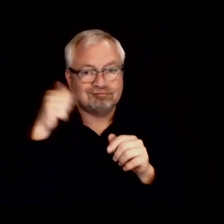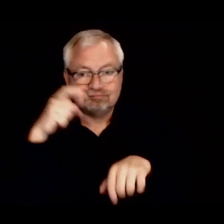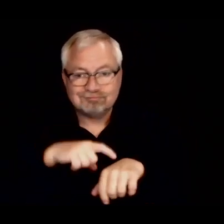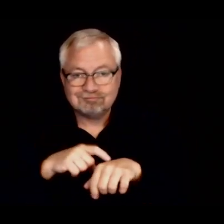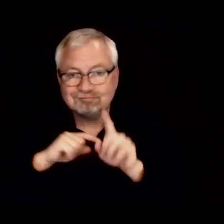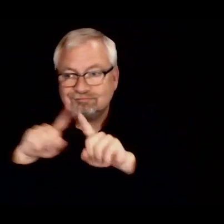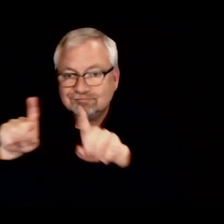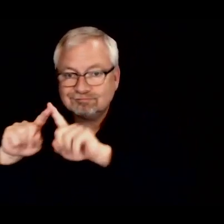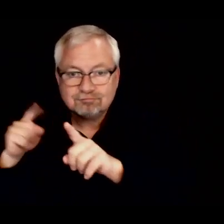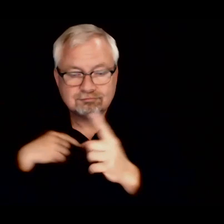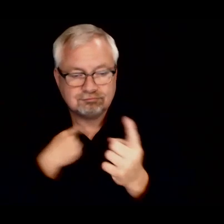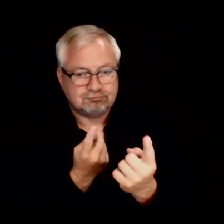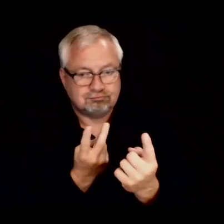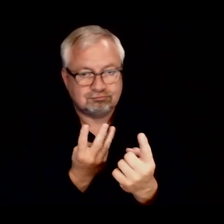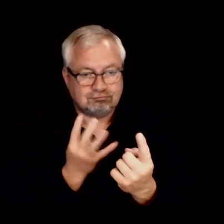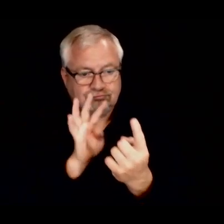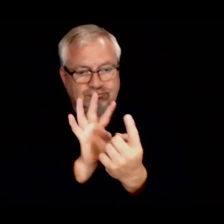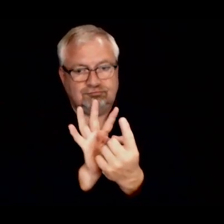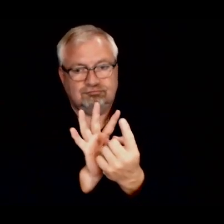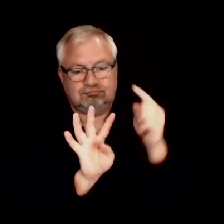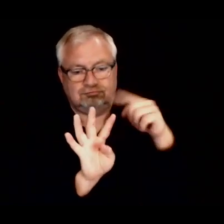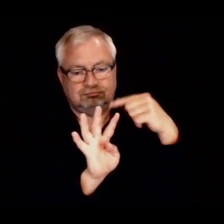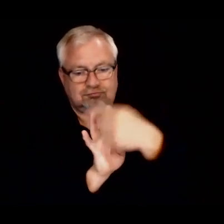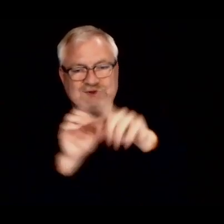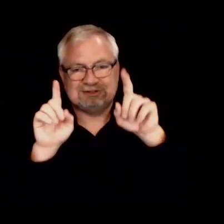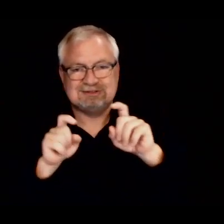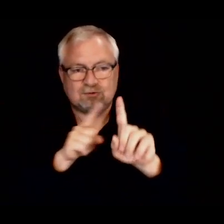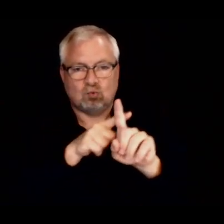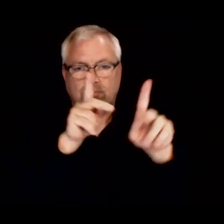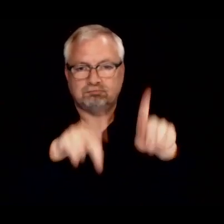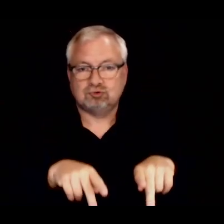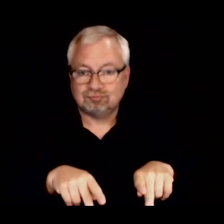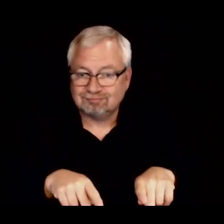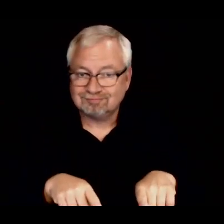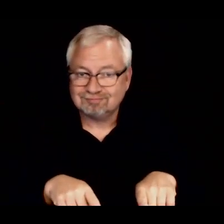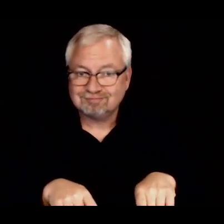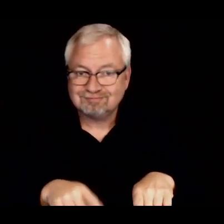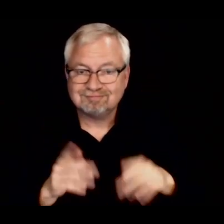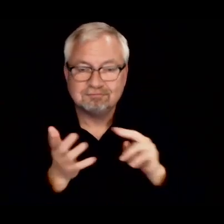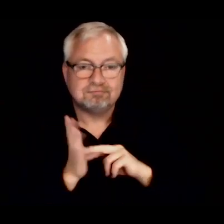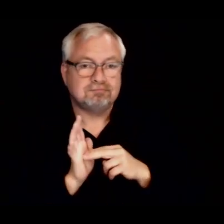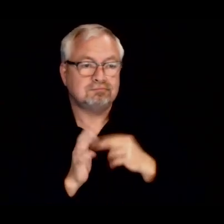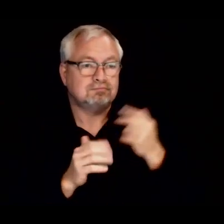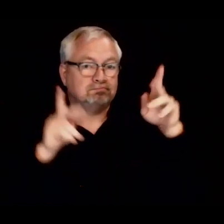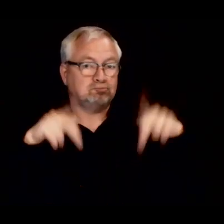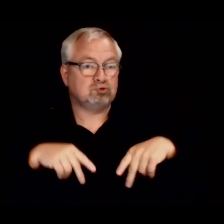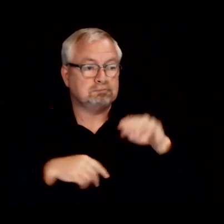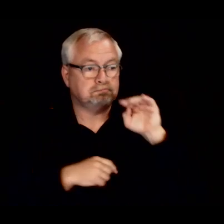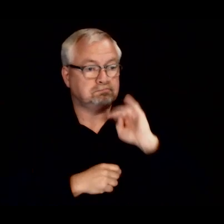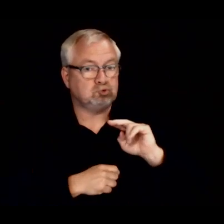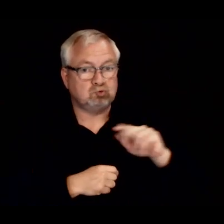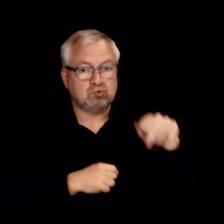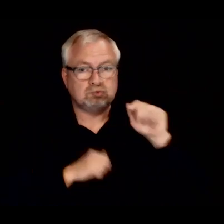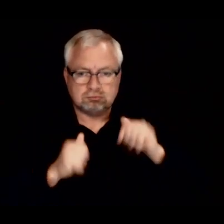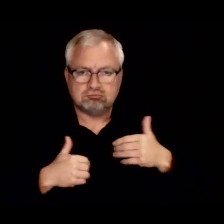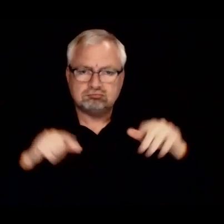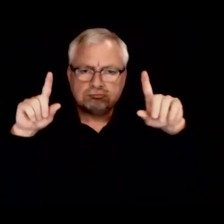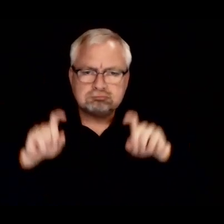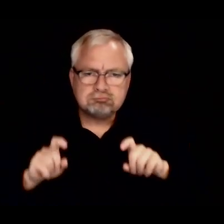accurate approach to tracking how many tests are being conducted in Minnesota and is a better tool for determining if we are achieving the goal of